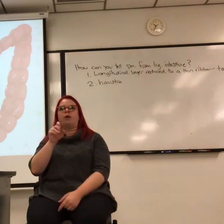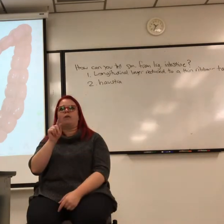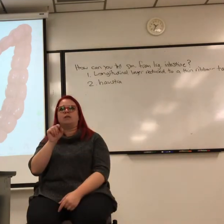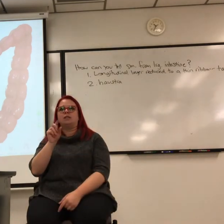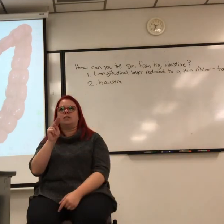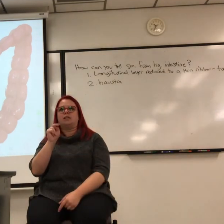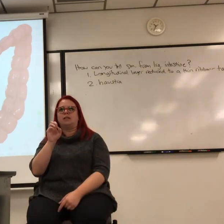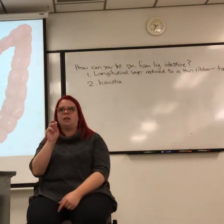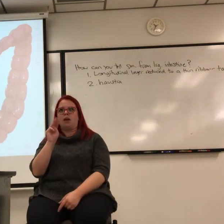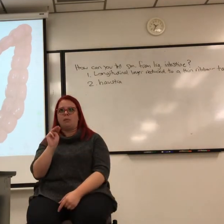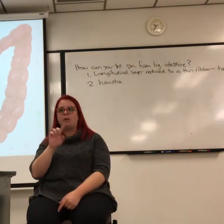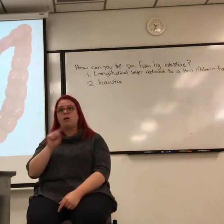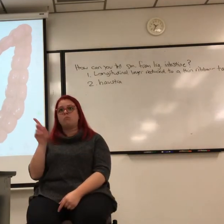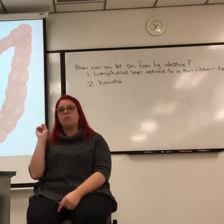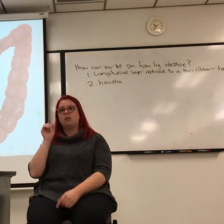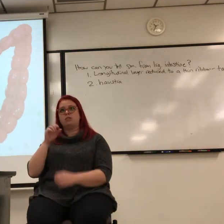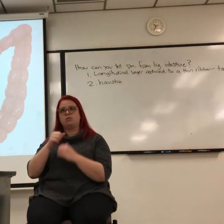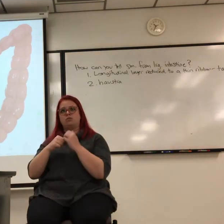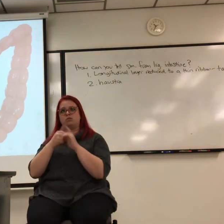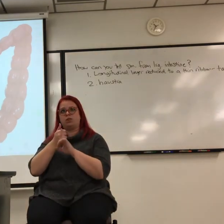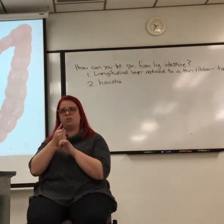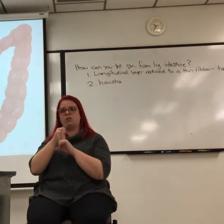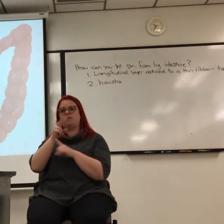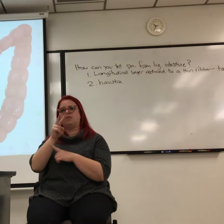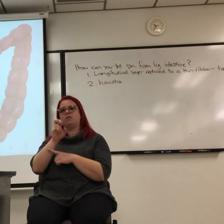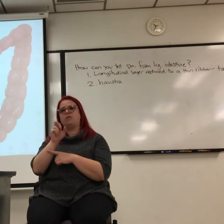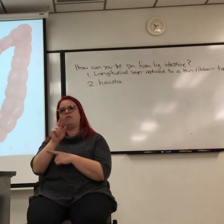that structure is the vermiform appendix.